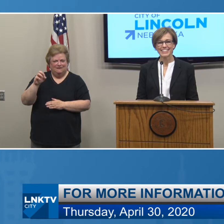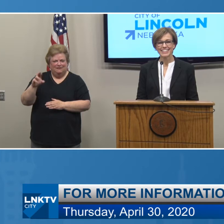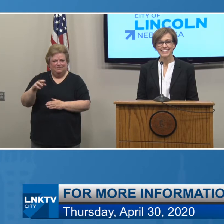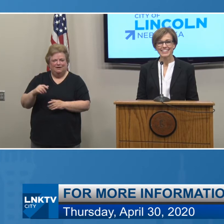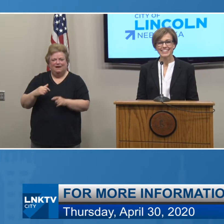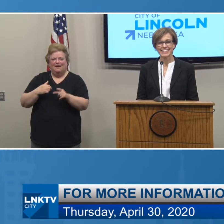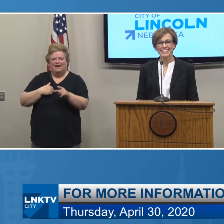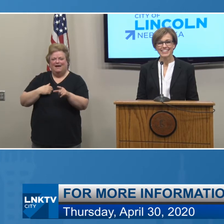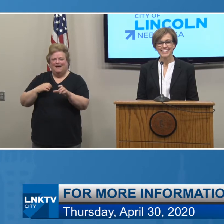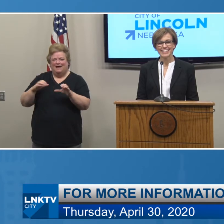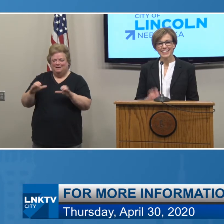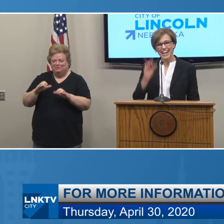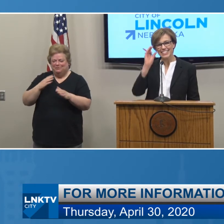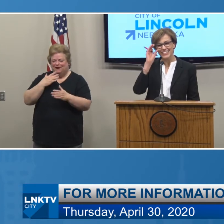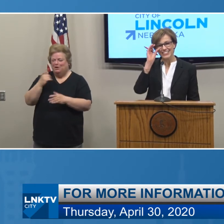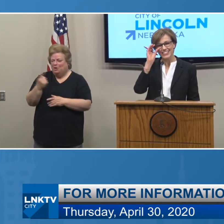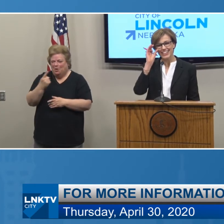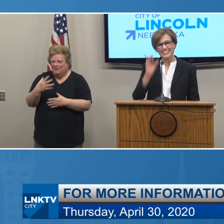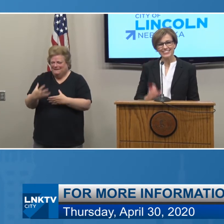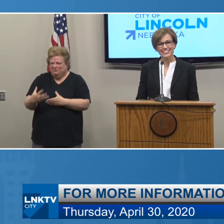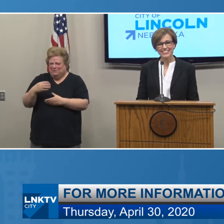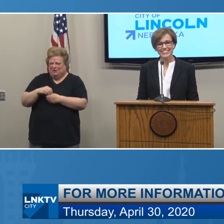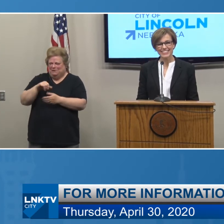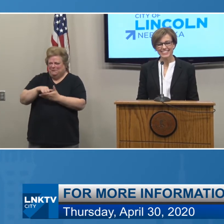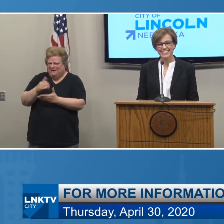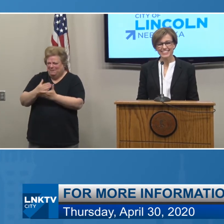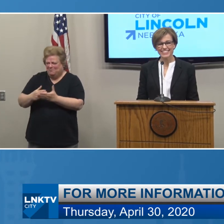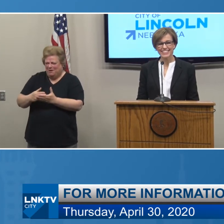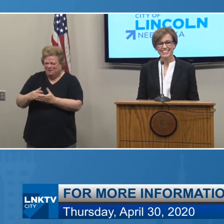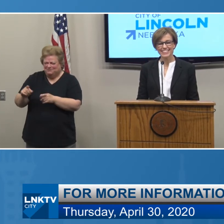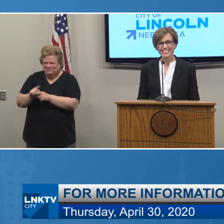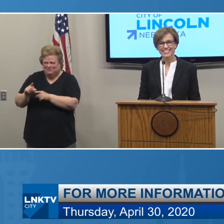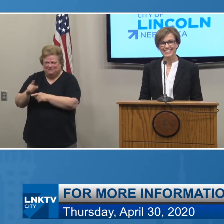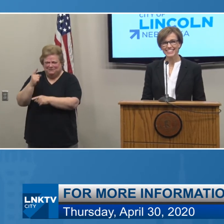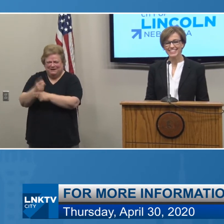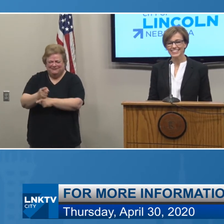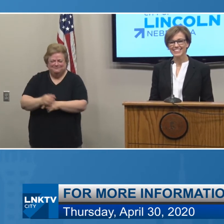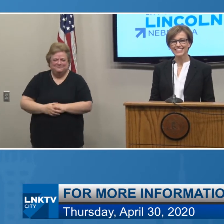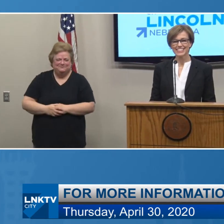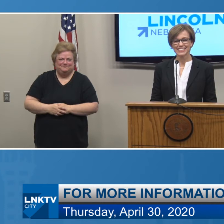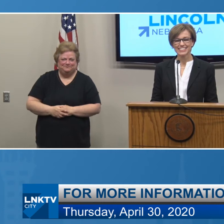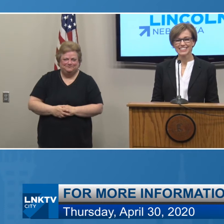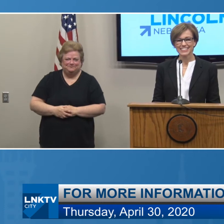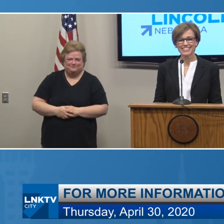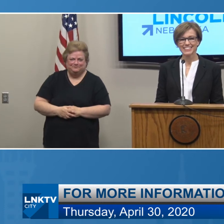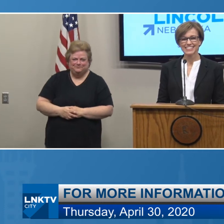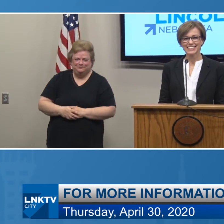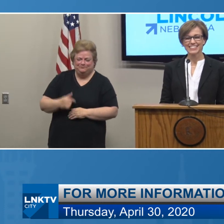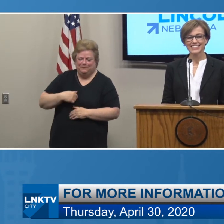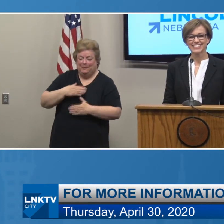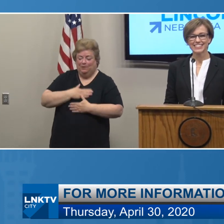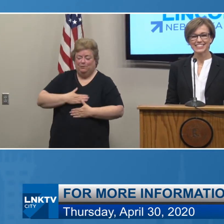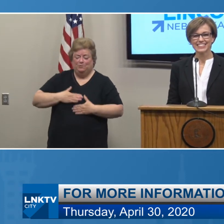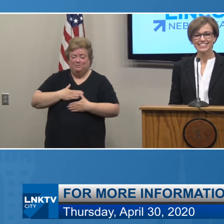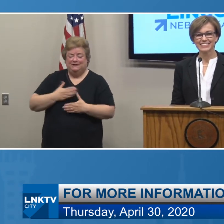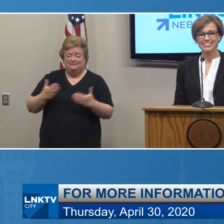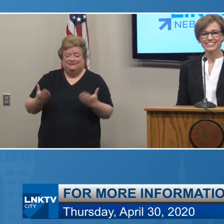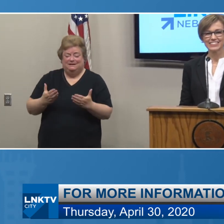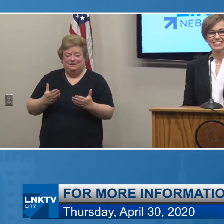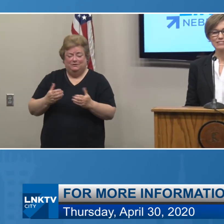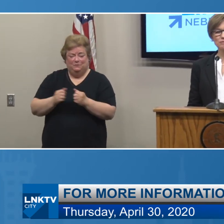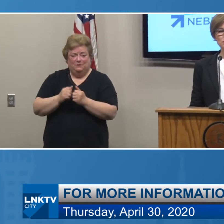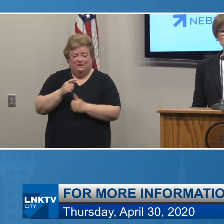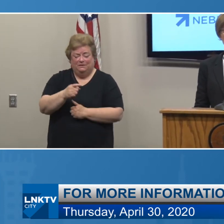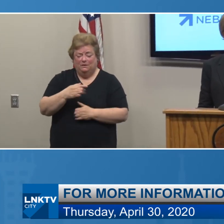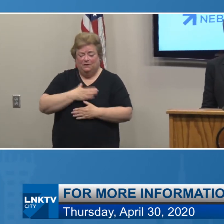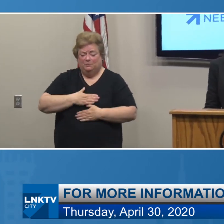doing good. You always have to throw that part in there, don't you? I do. Hey, we're pleased to be here with you, and we